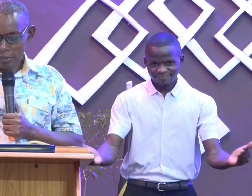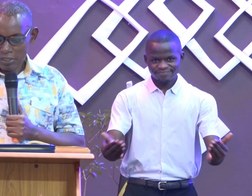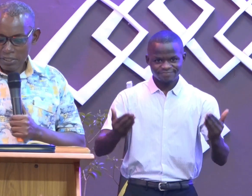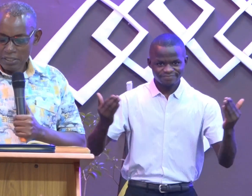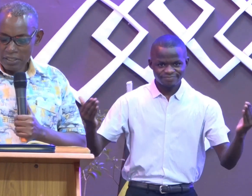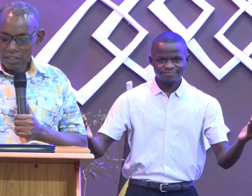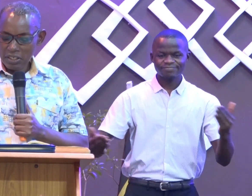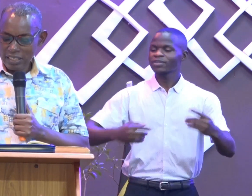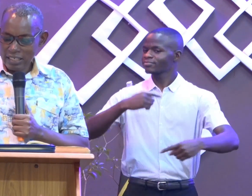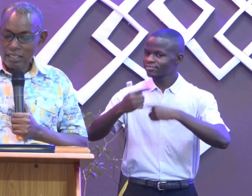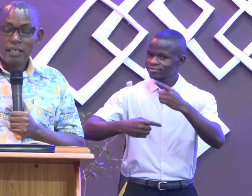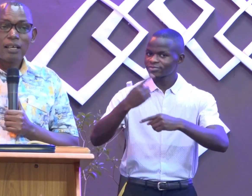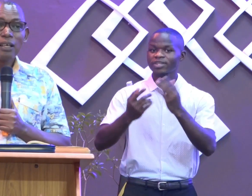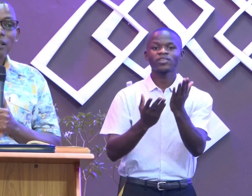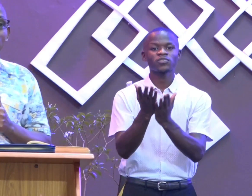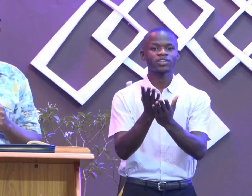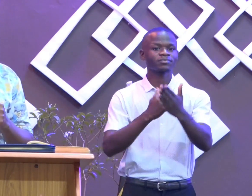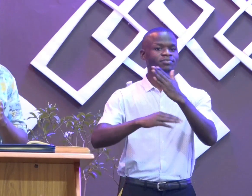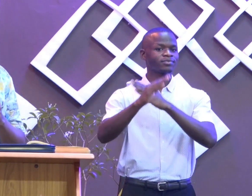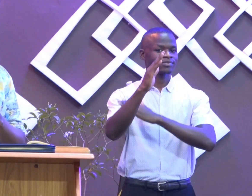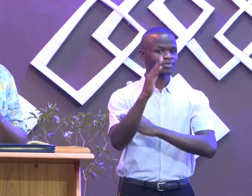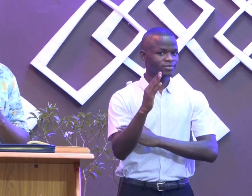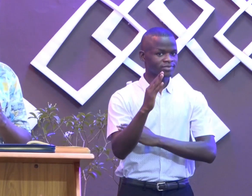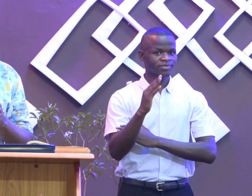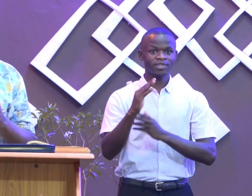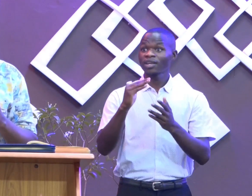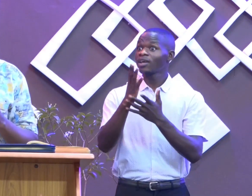That's why they always serve the Lord persistently.